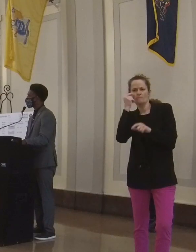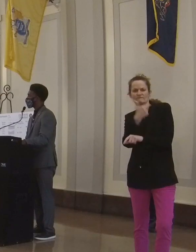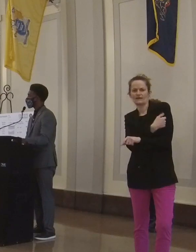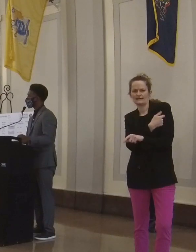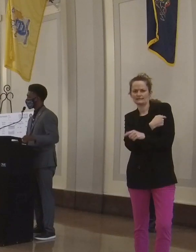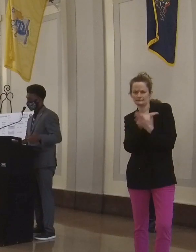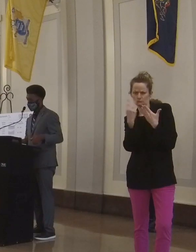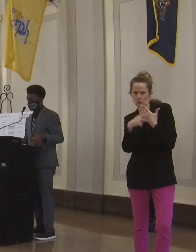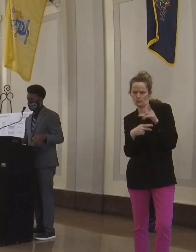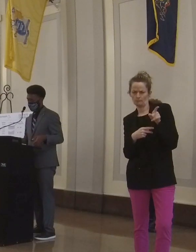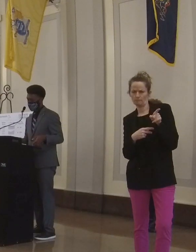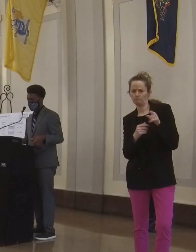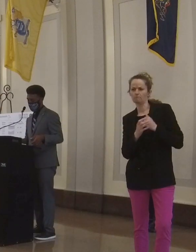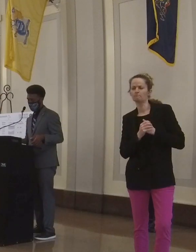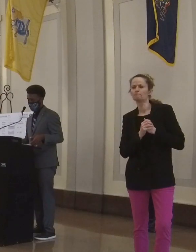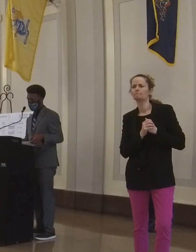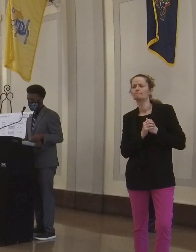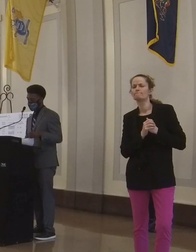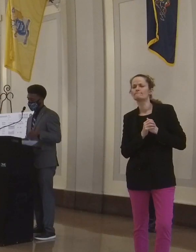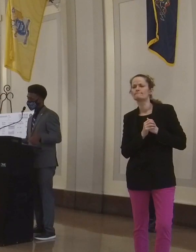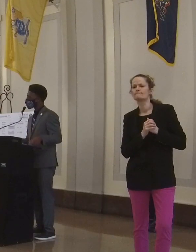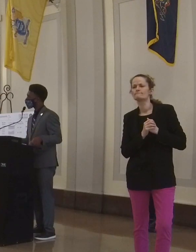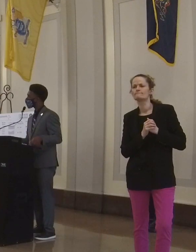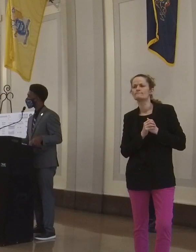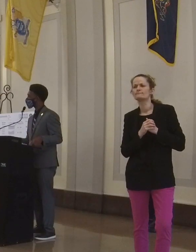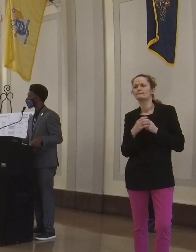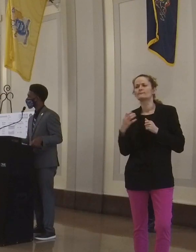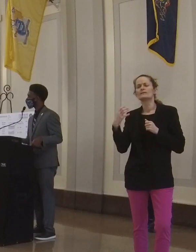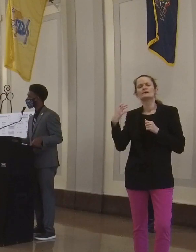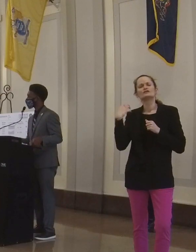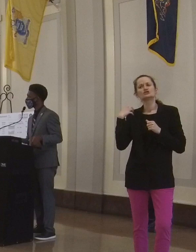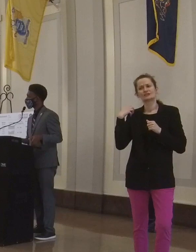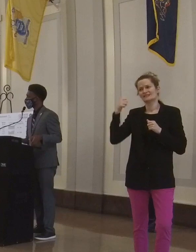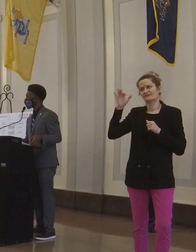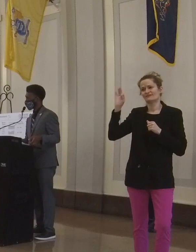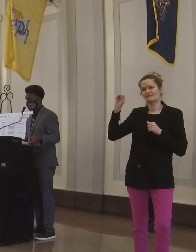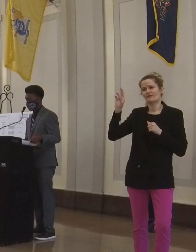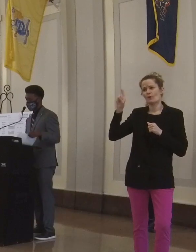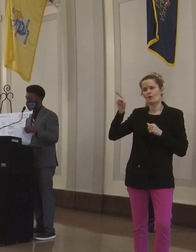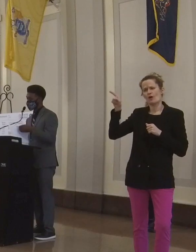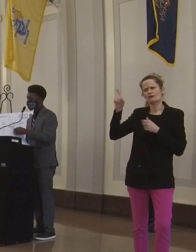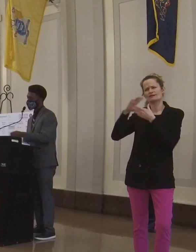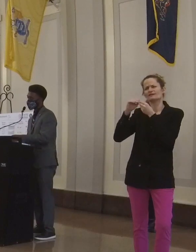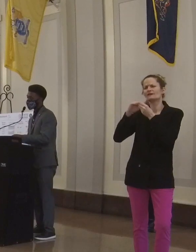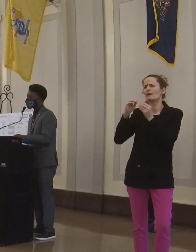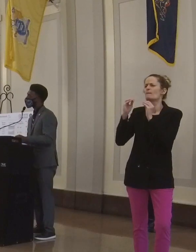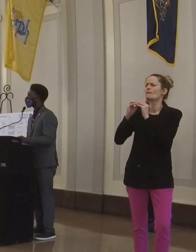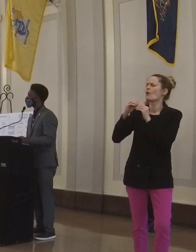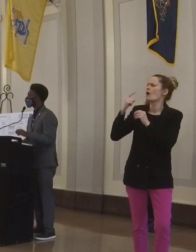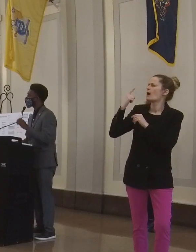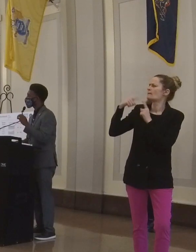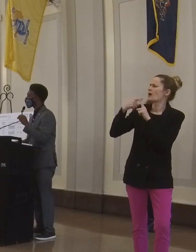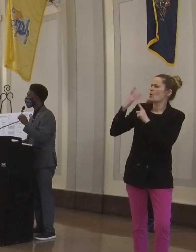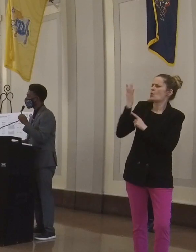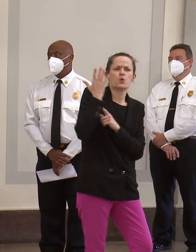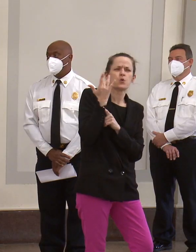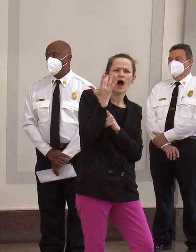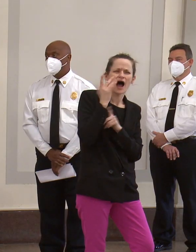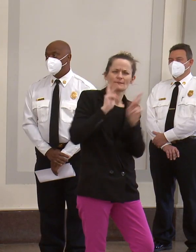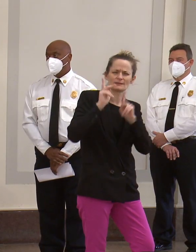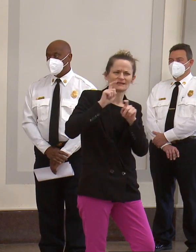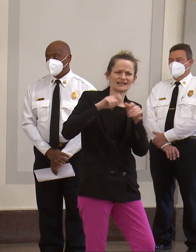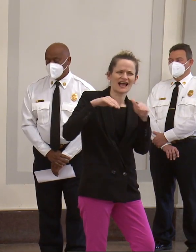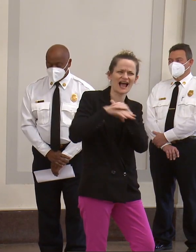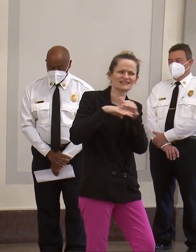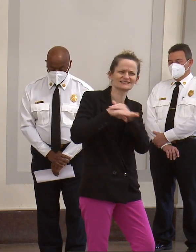on the reasons why folks need access at home, but if we could hear more about them and specific reasons, it'd be helpful for my audience. Yeah,